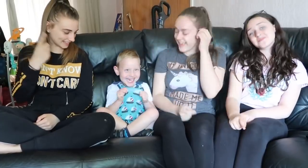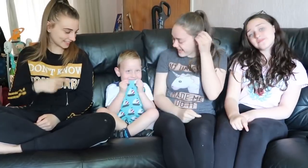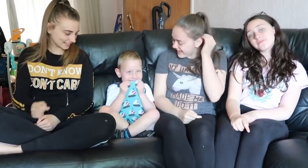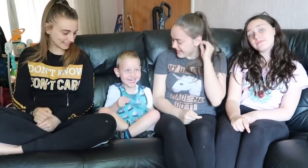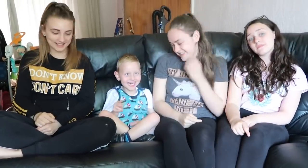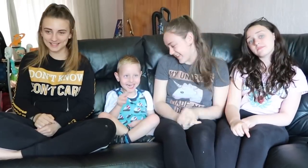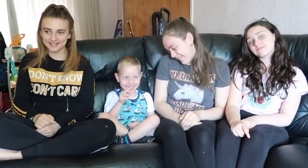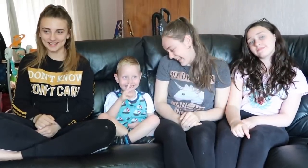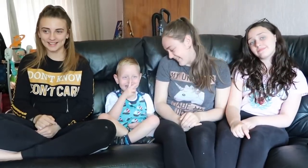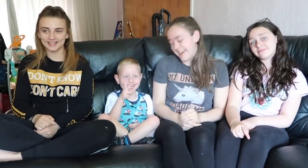You're so clever